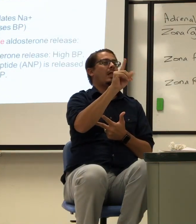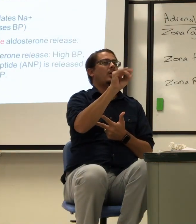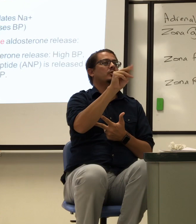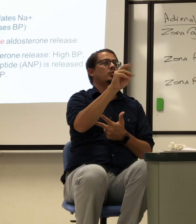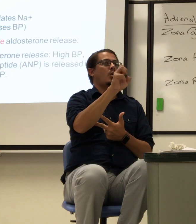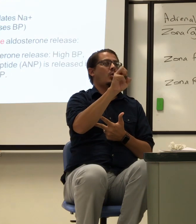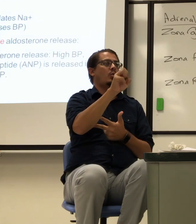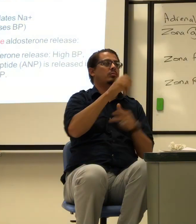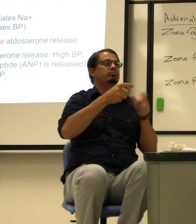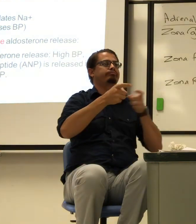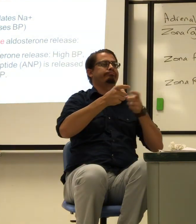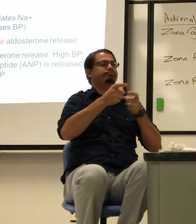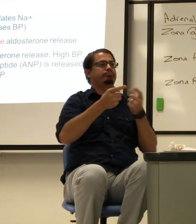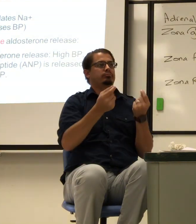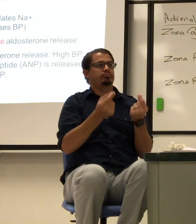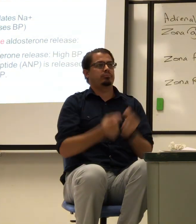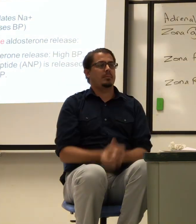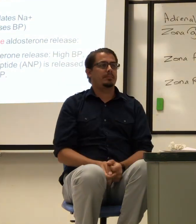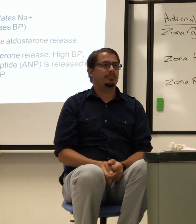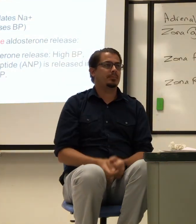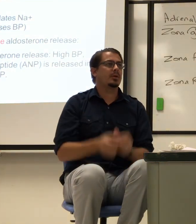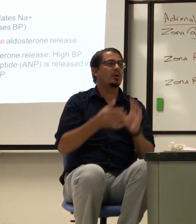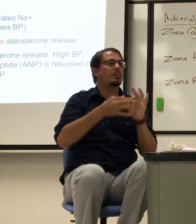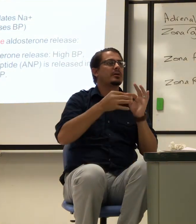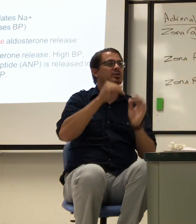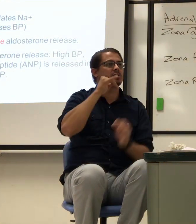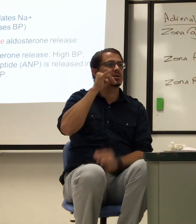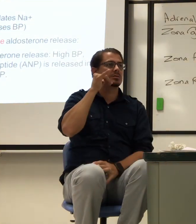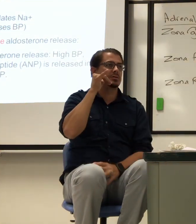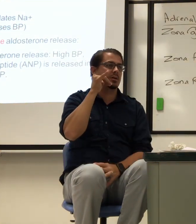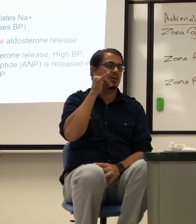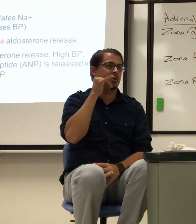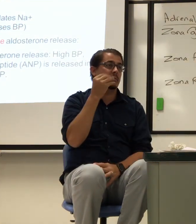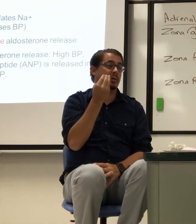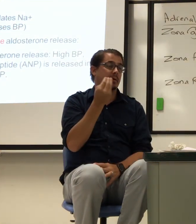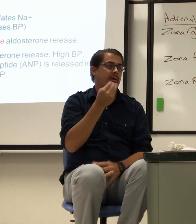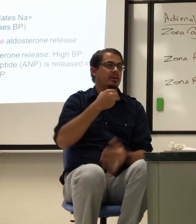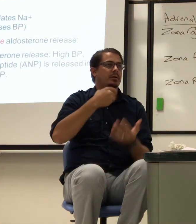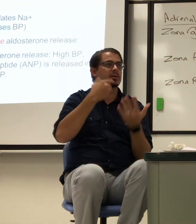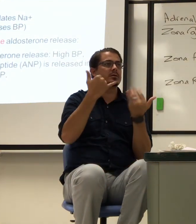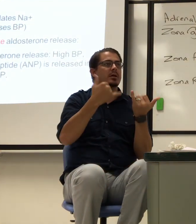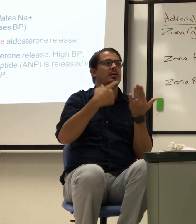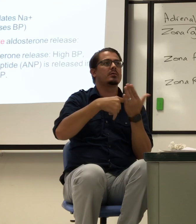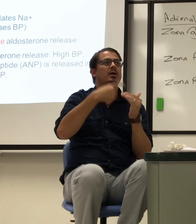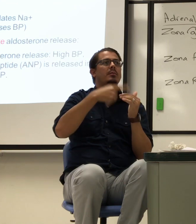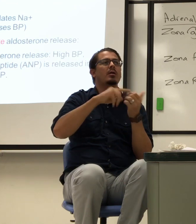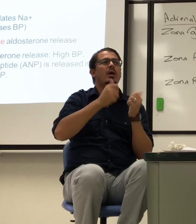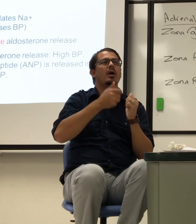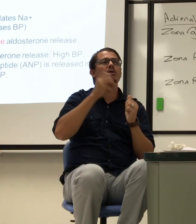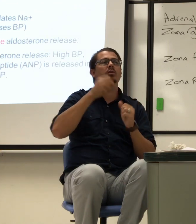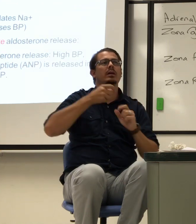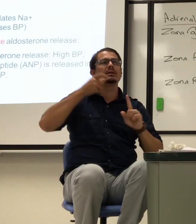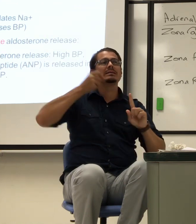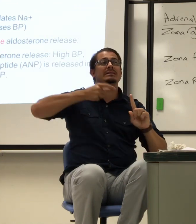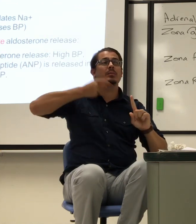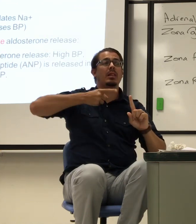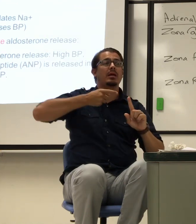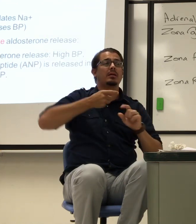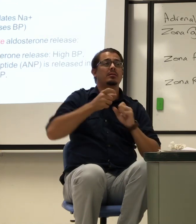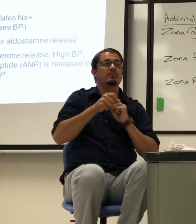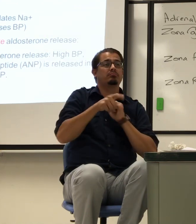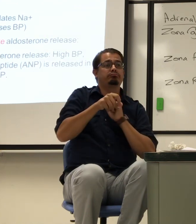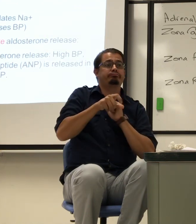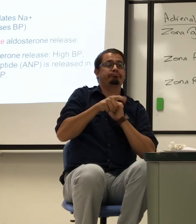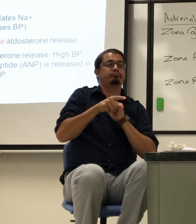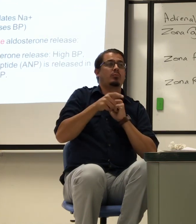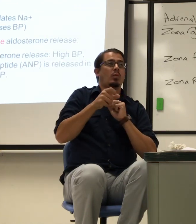particular, we did mention that yesterday, but today I would like to talk about how you can stimulate its release. Okay,